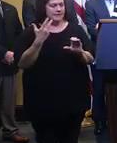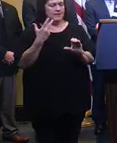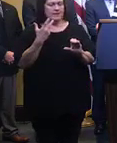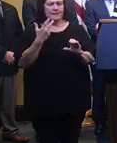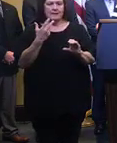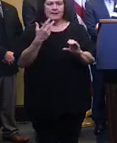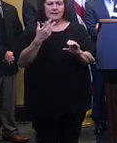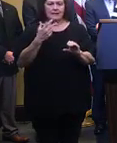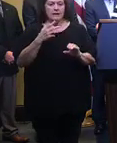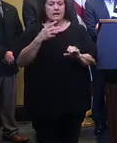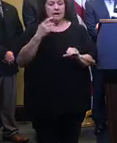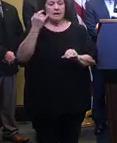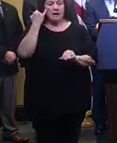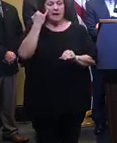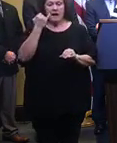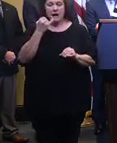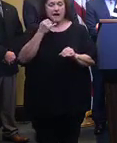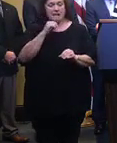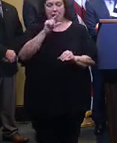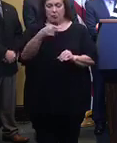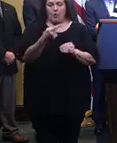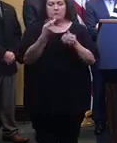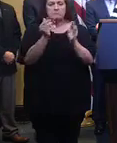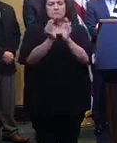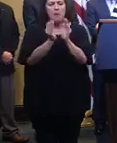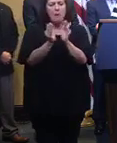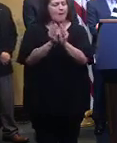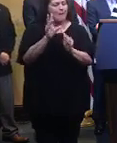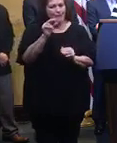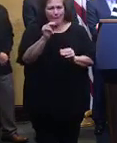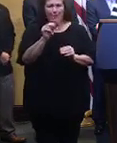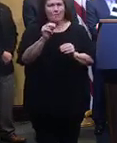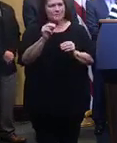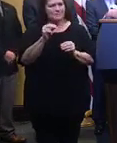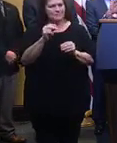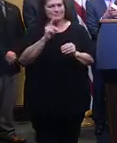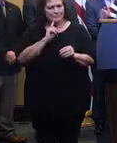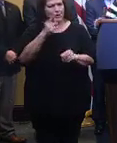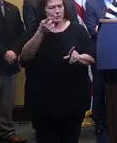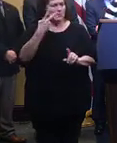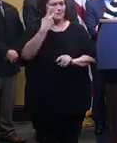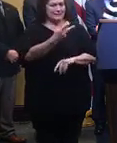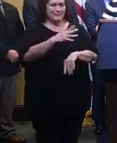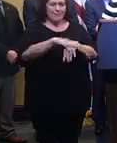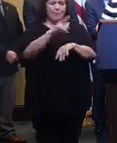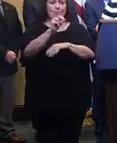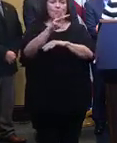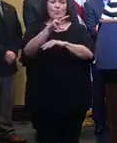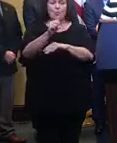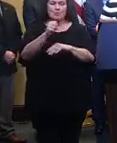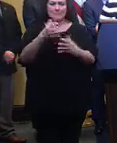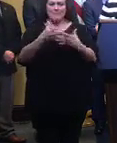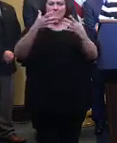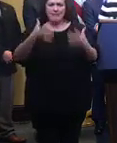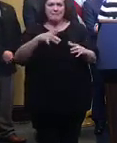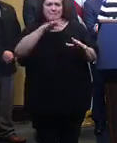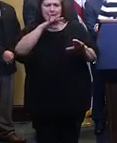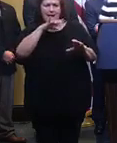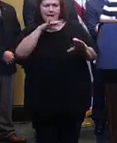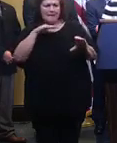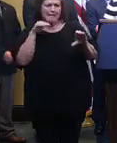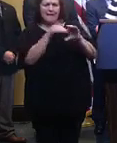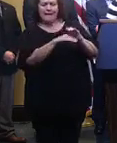just a piece of paper. And we've also showed what we've been pulling out of canals. But you can go around the